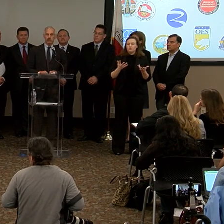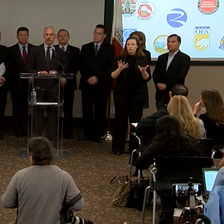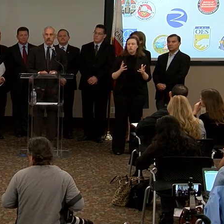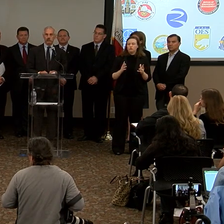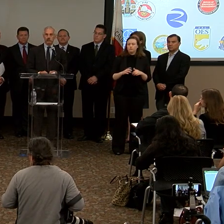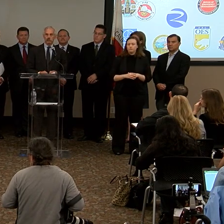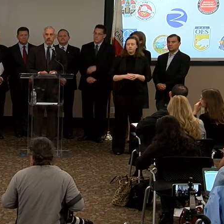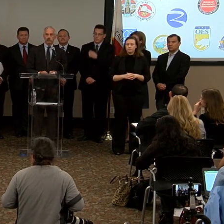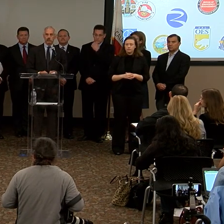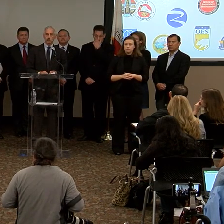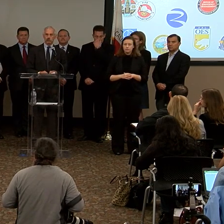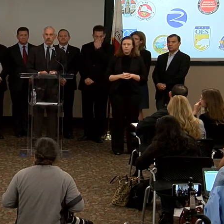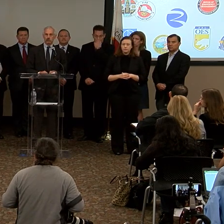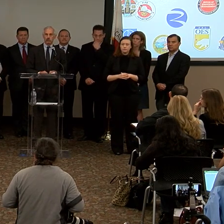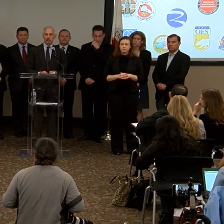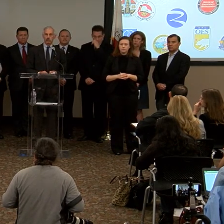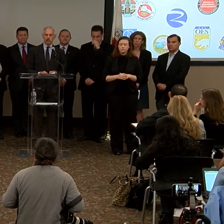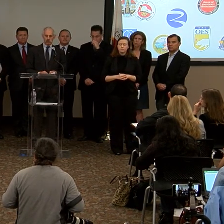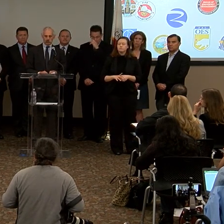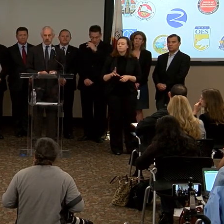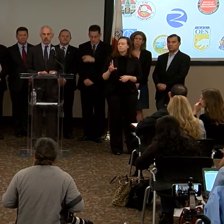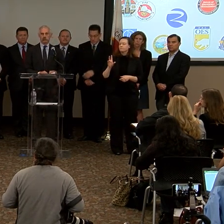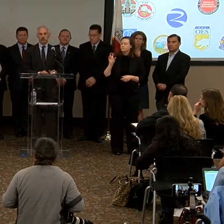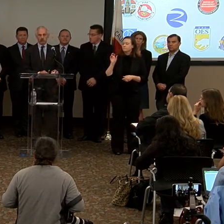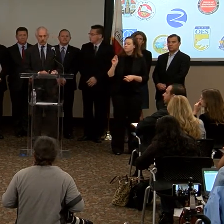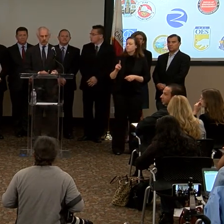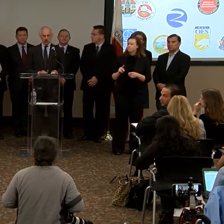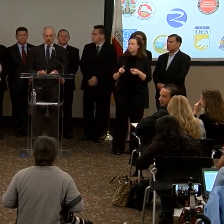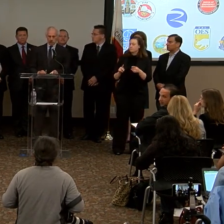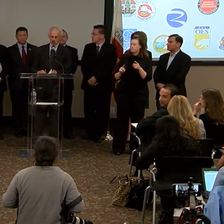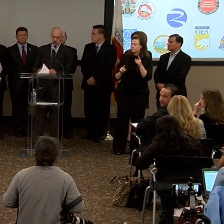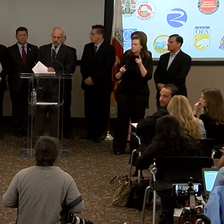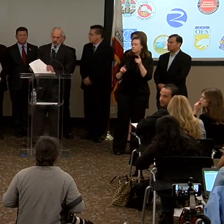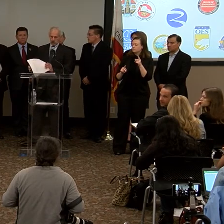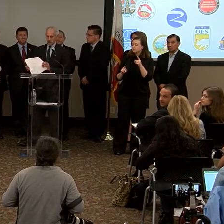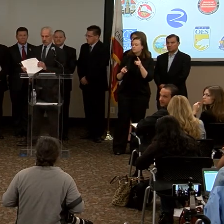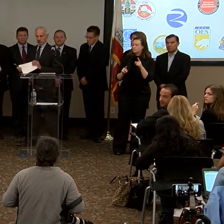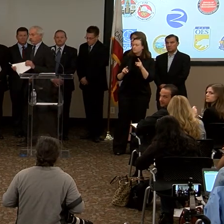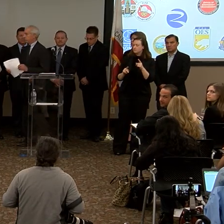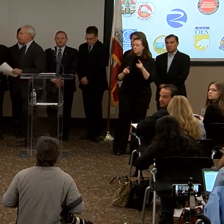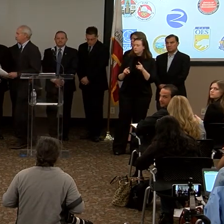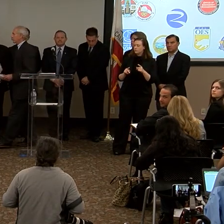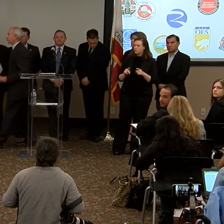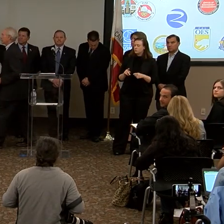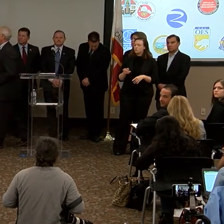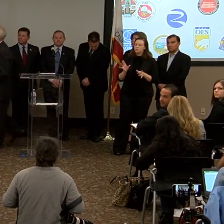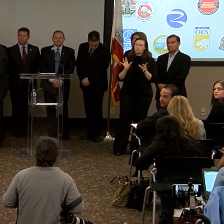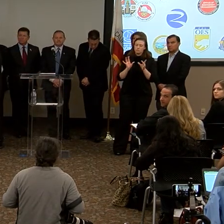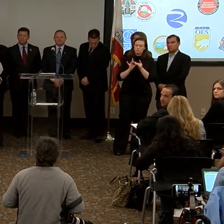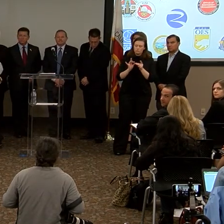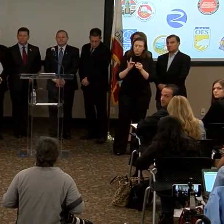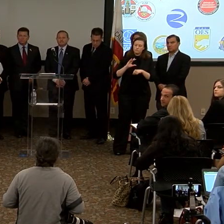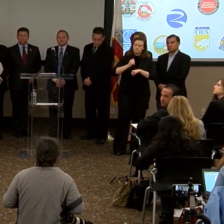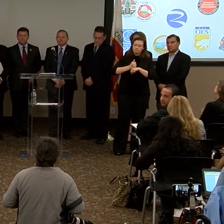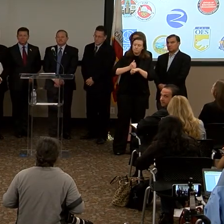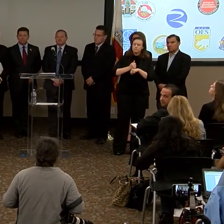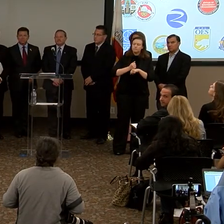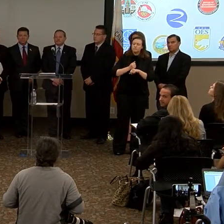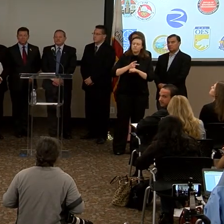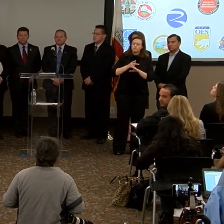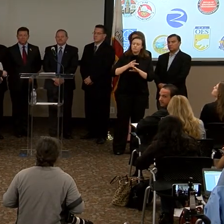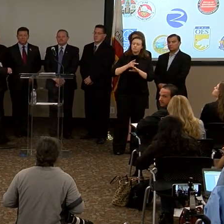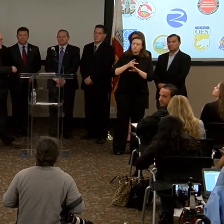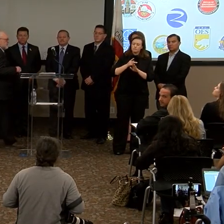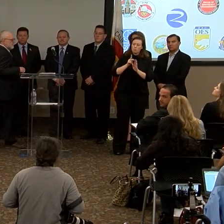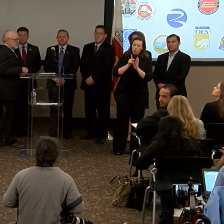done. All right, and for Mr. Weismiller, if you would, you talked about the idea of establishing a protocol to reach